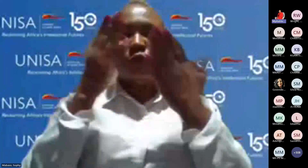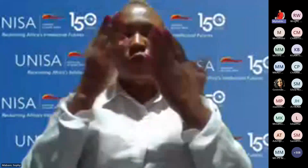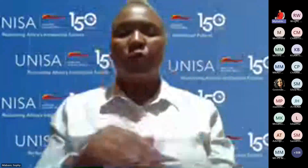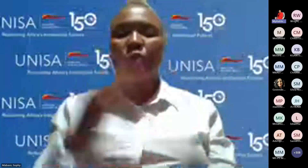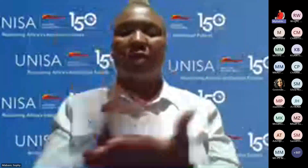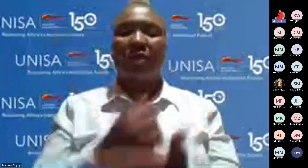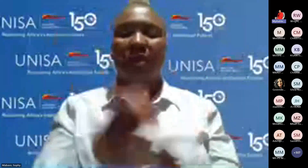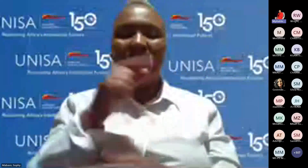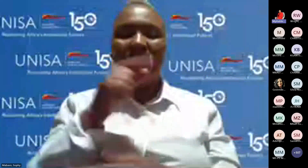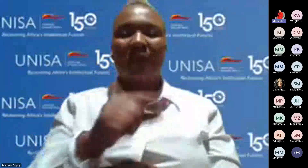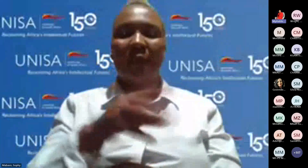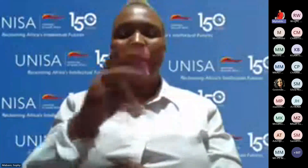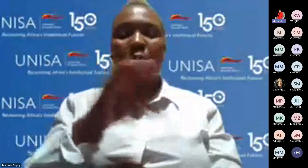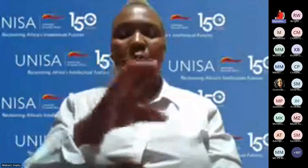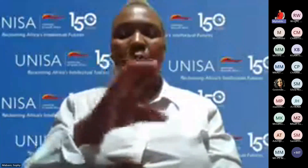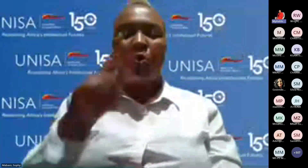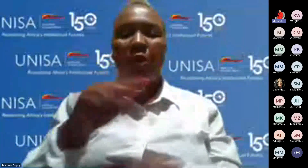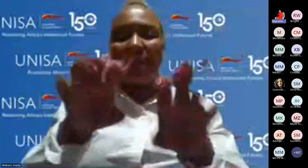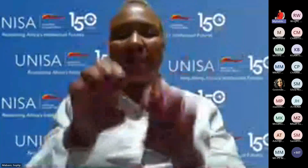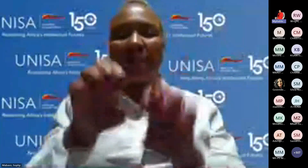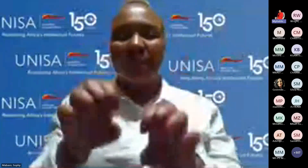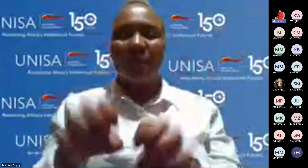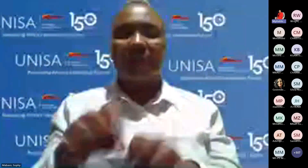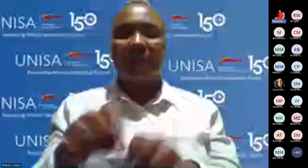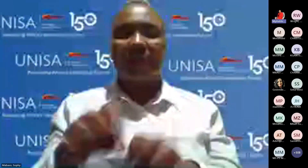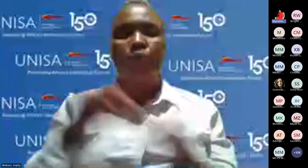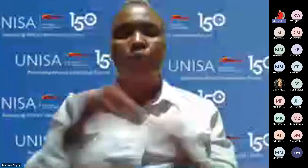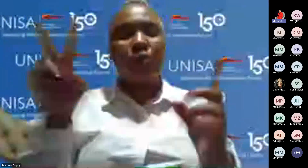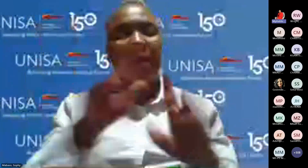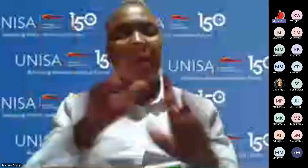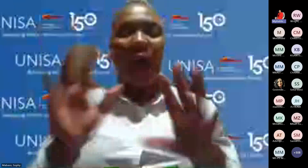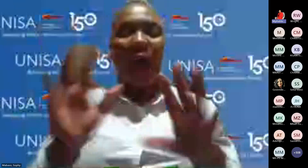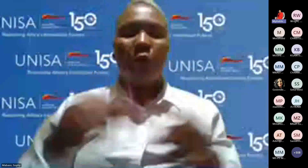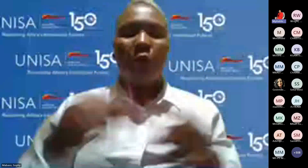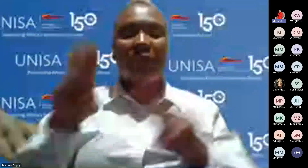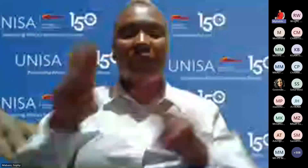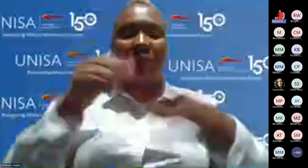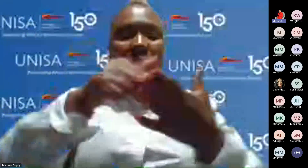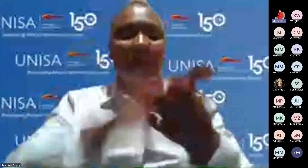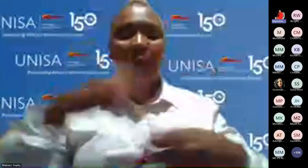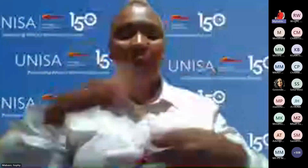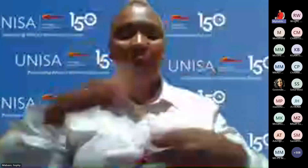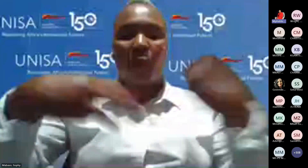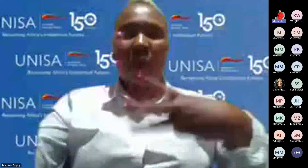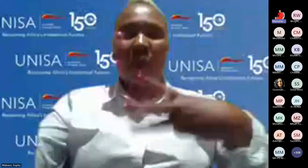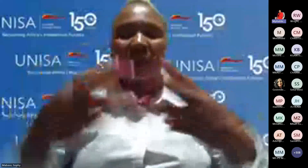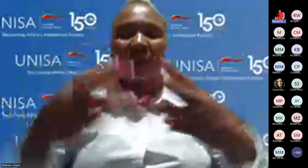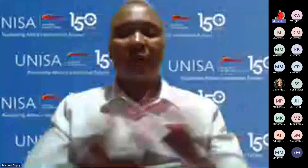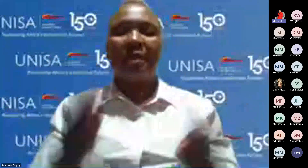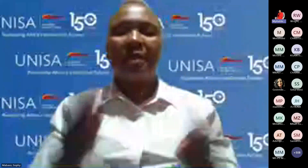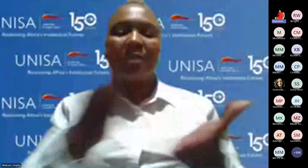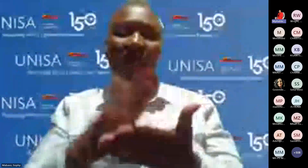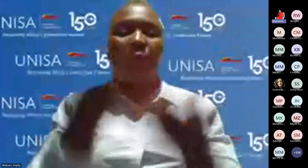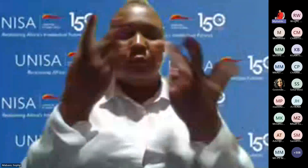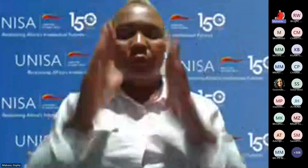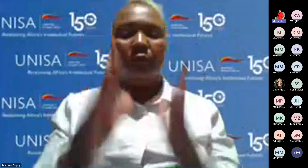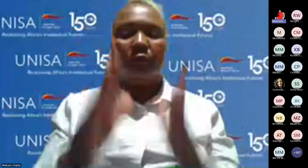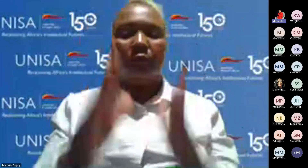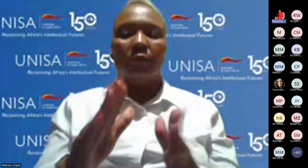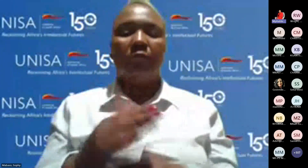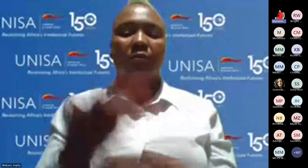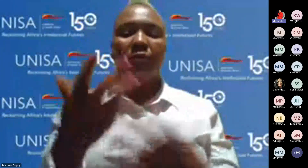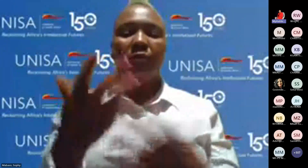take the mock exam to see how Invigilator app works. And some of them also, they